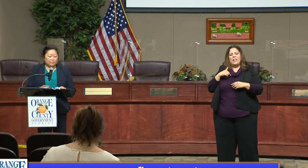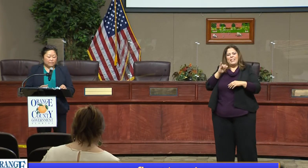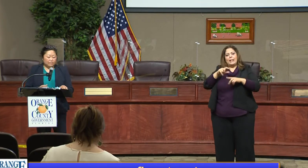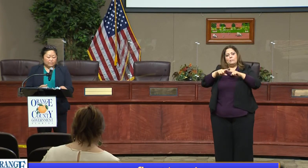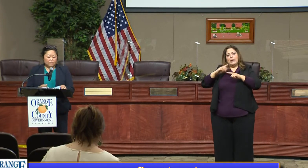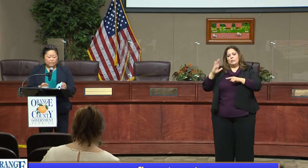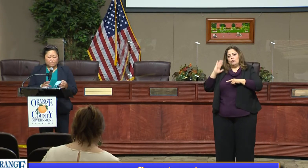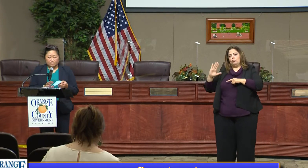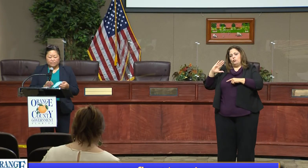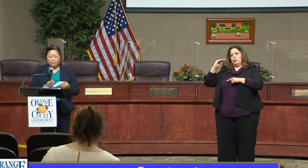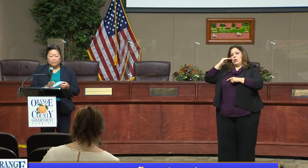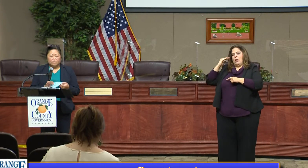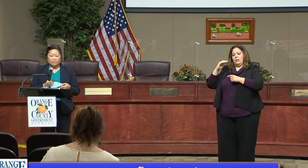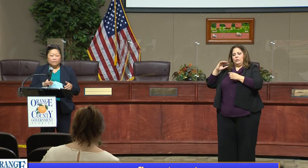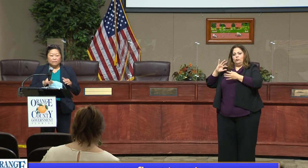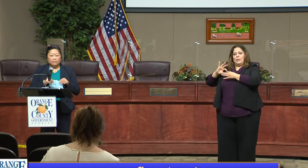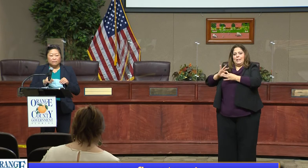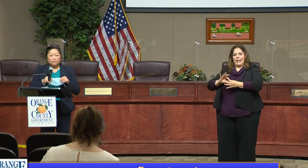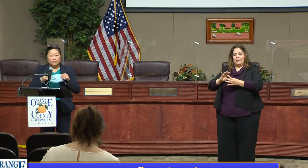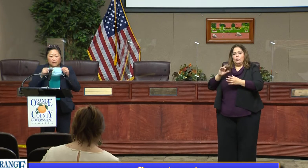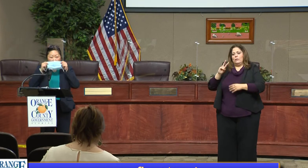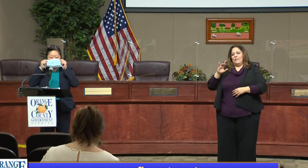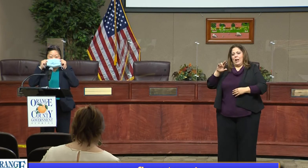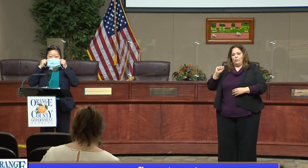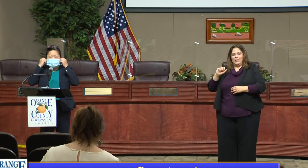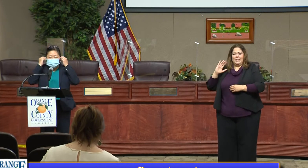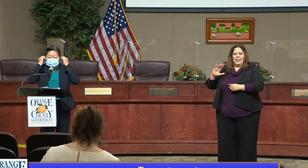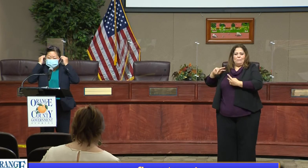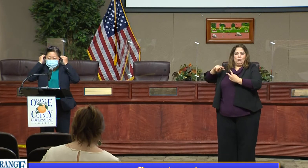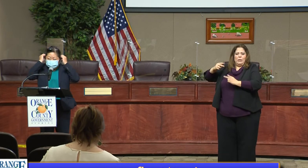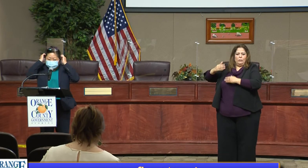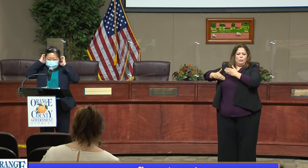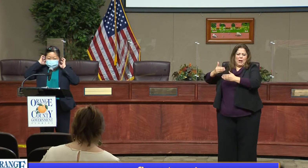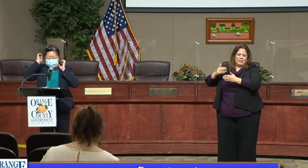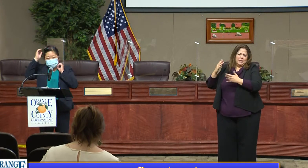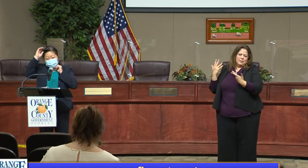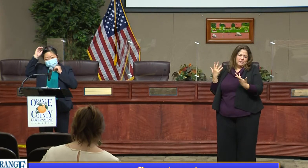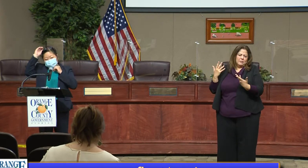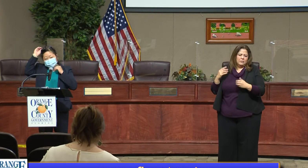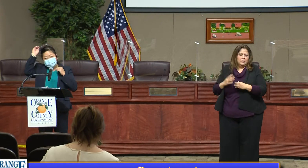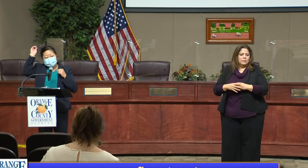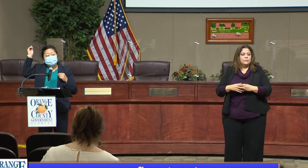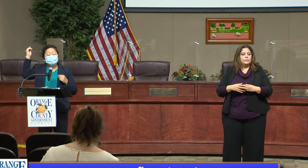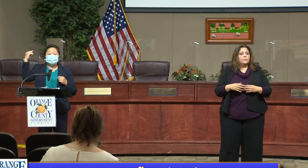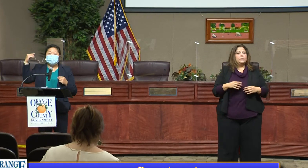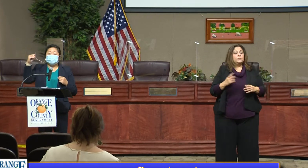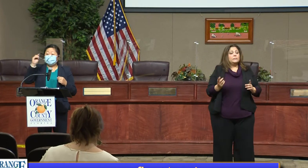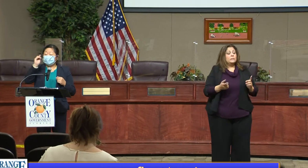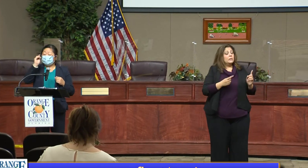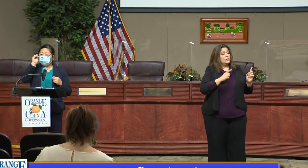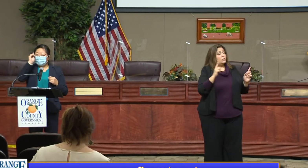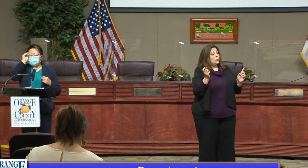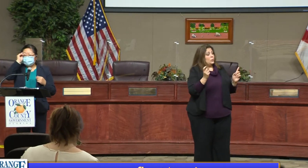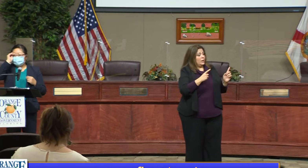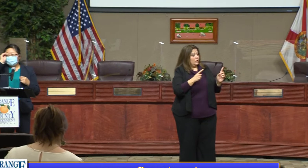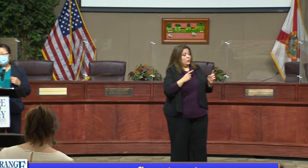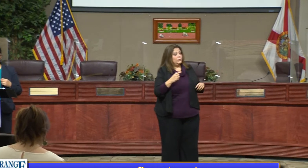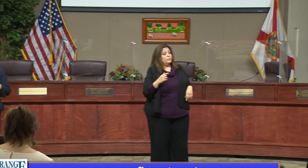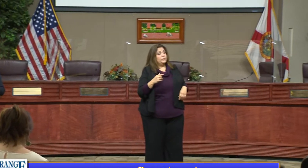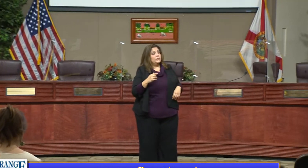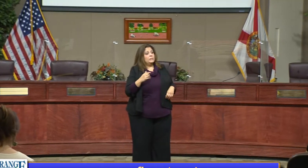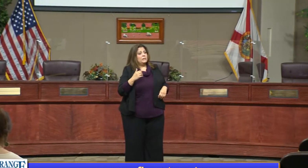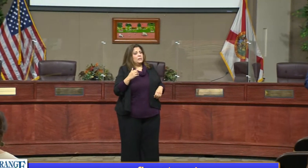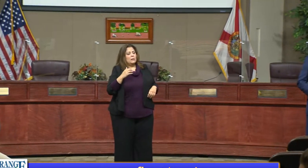This is Nikki Zizaza with News 6. This question is for Mayor Demings. So Mayor Demings, the mask mandate has been top of